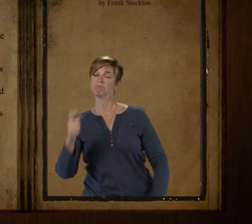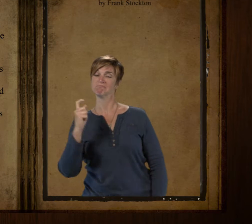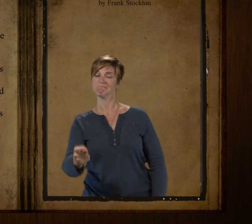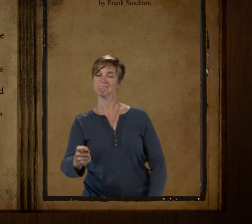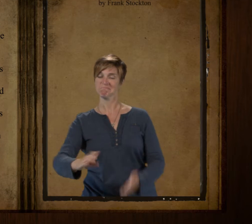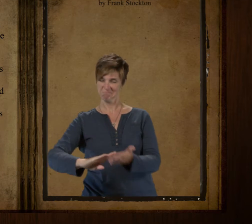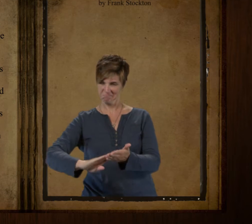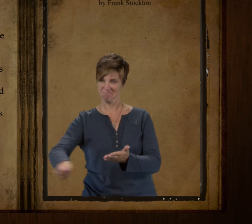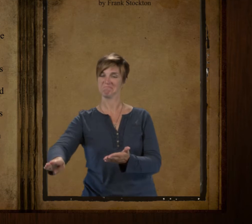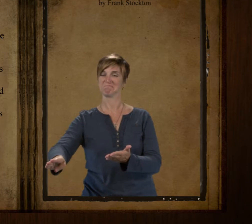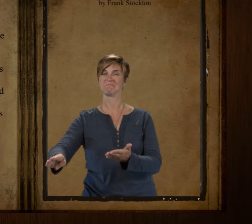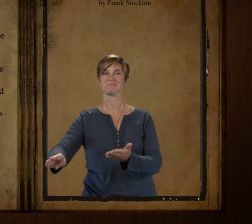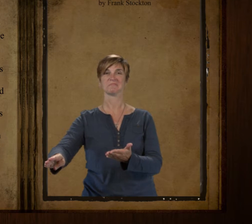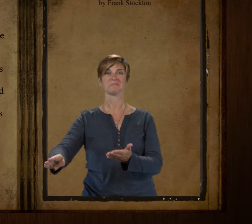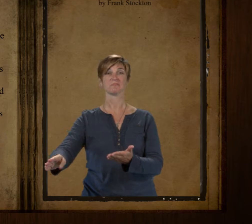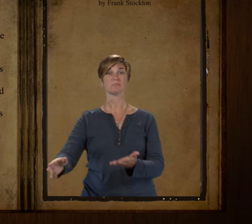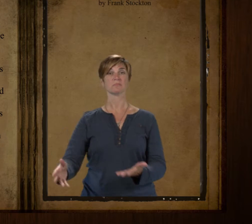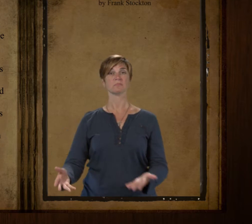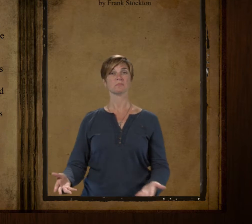chance.